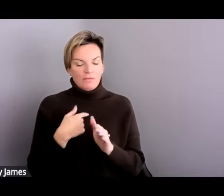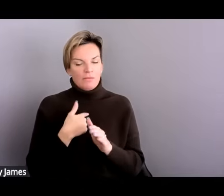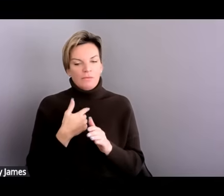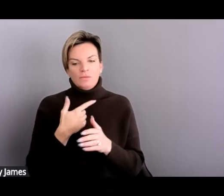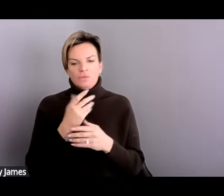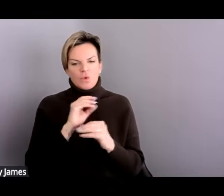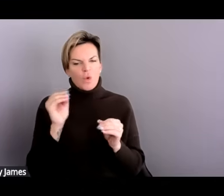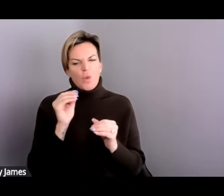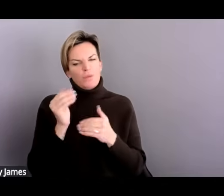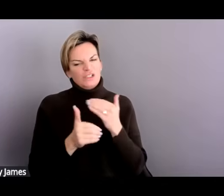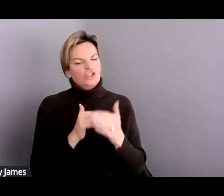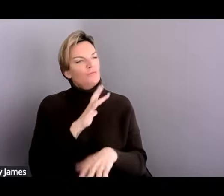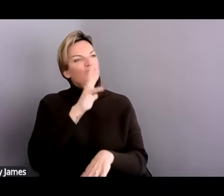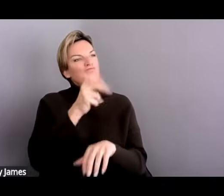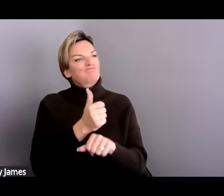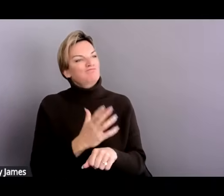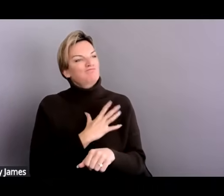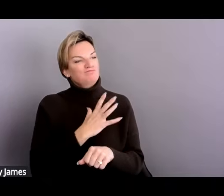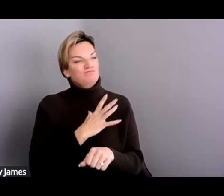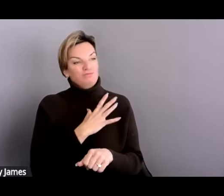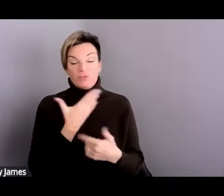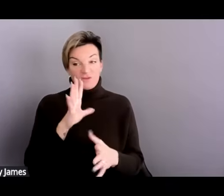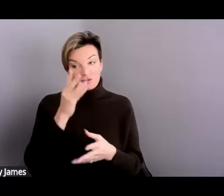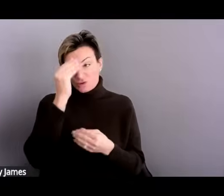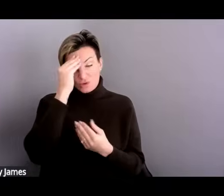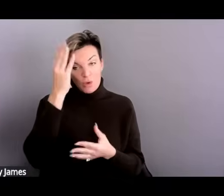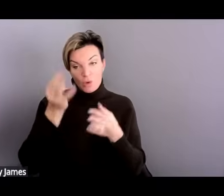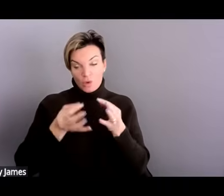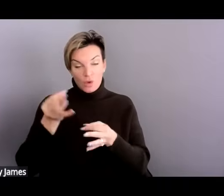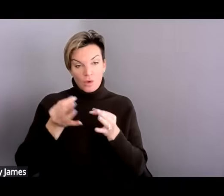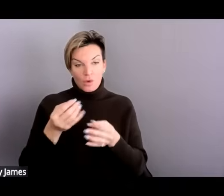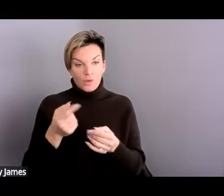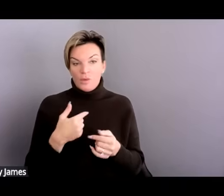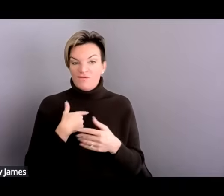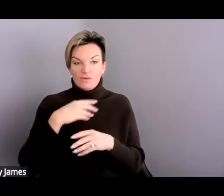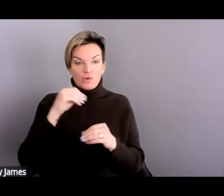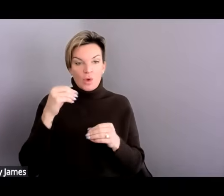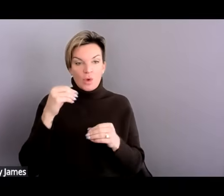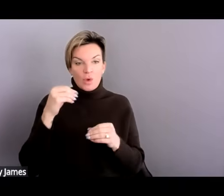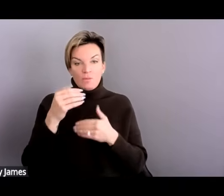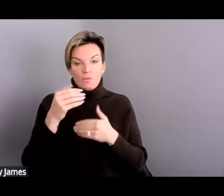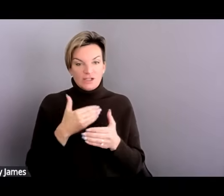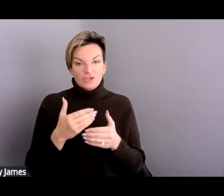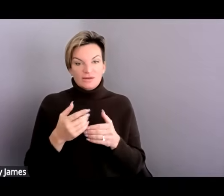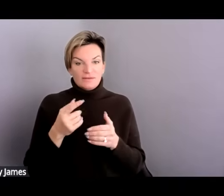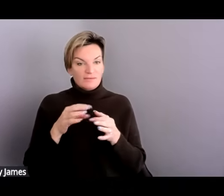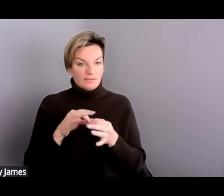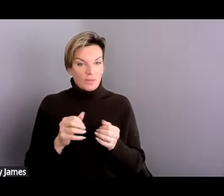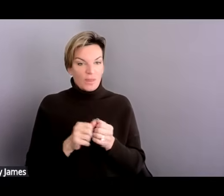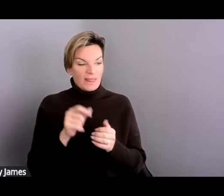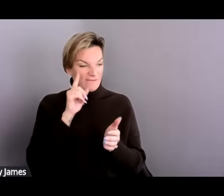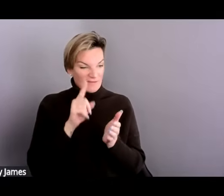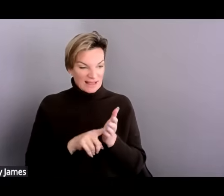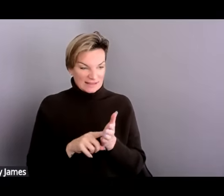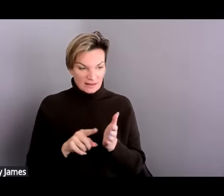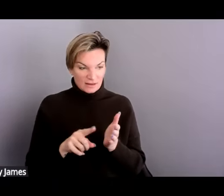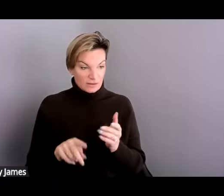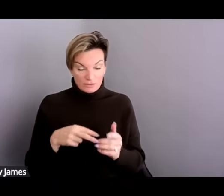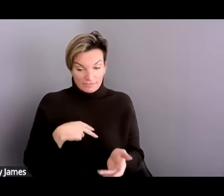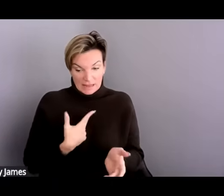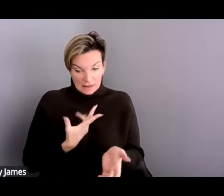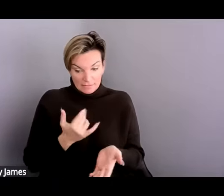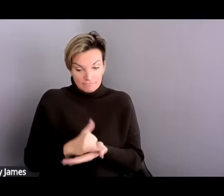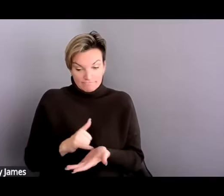to the court. We didn't have a procedure for investigating those, and so we couldn't.